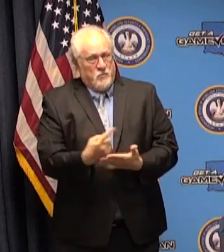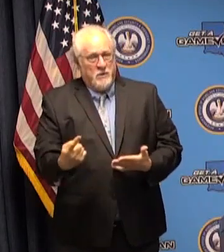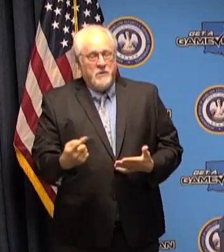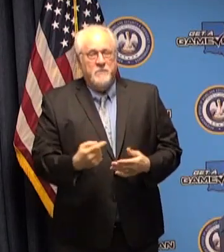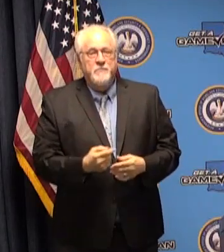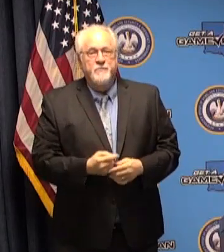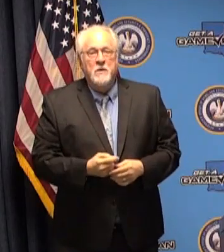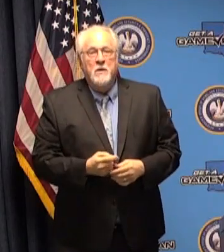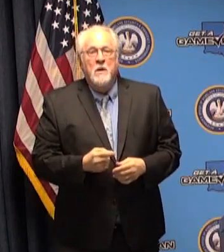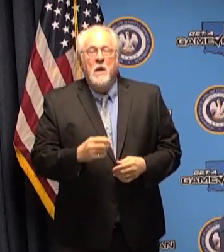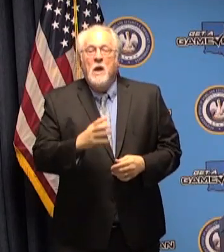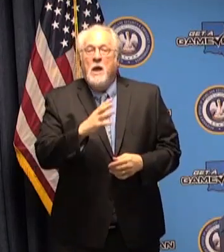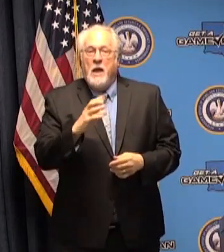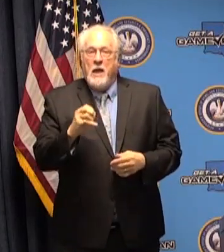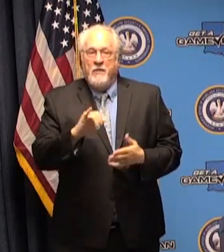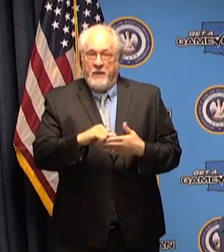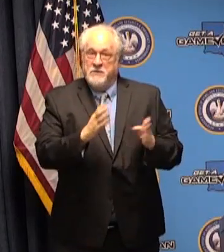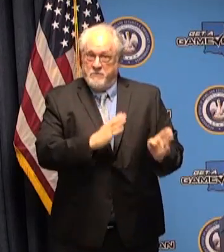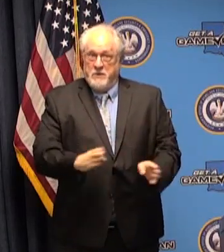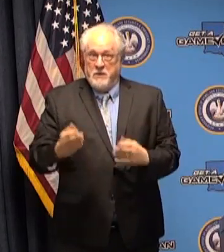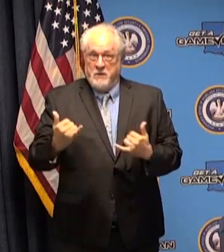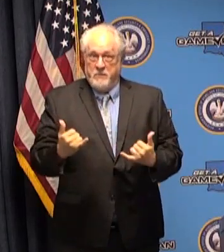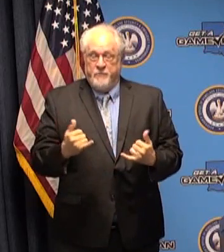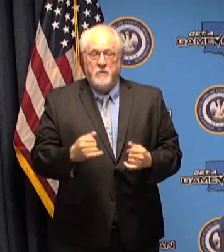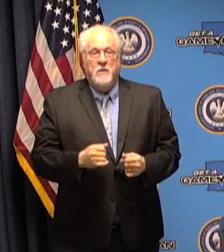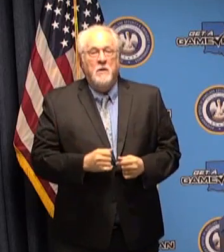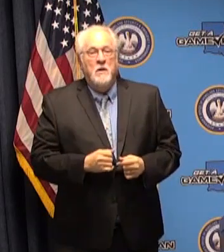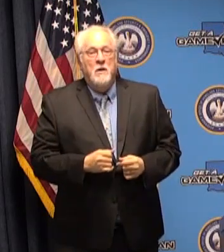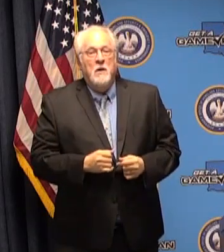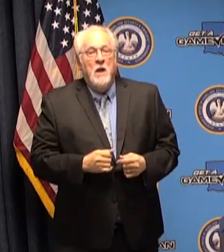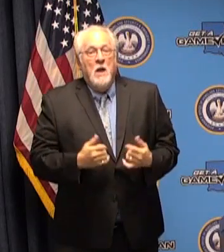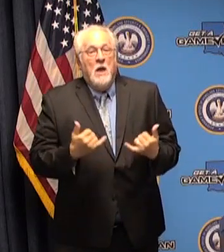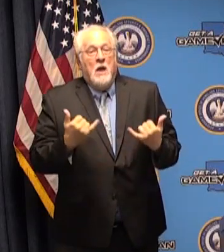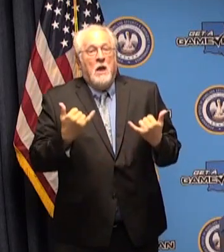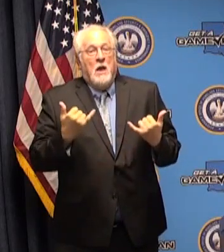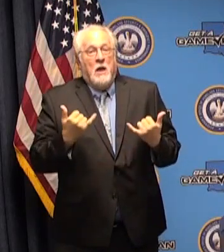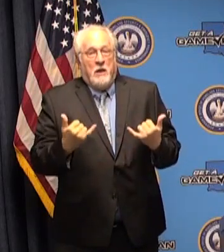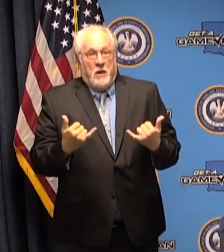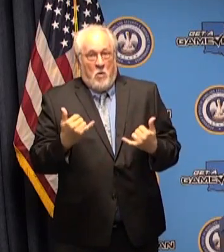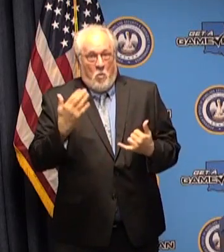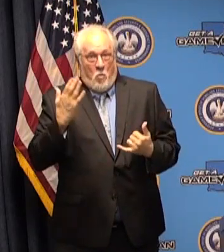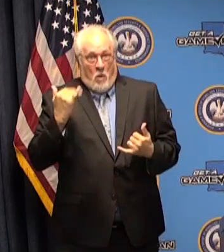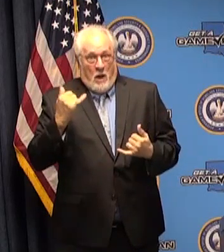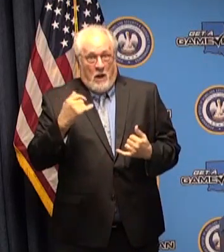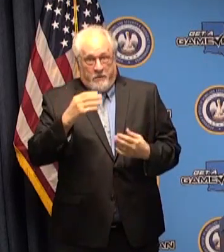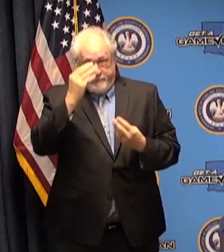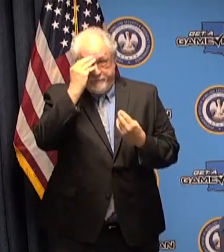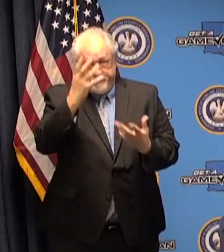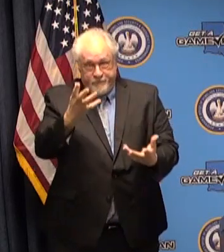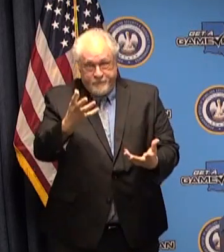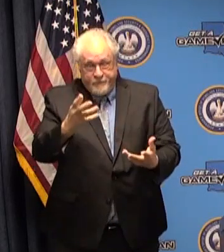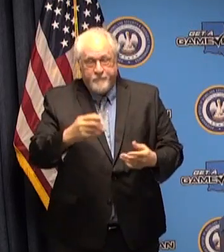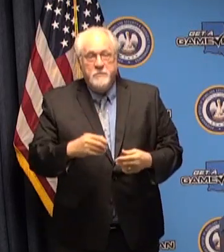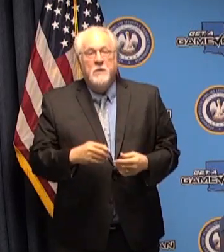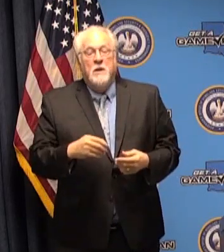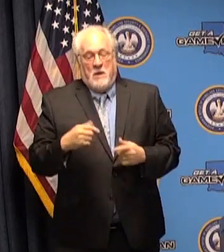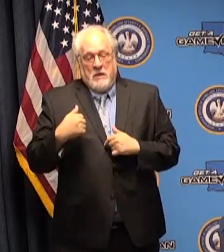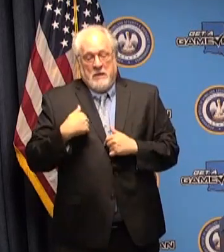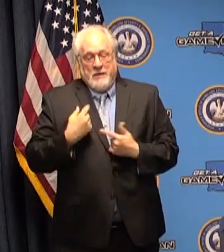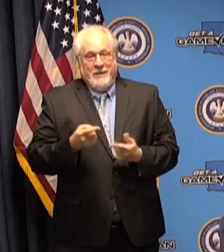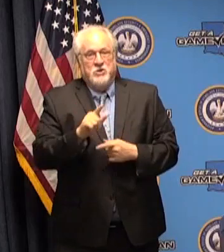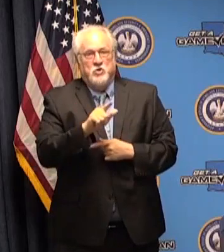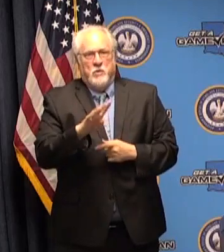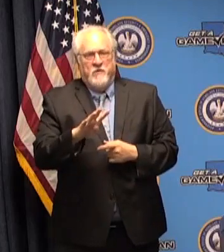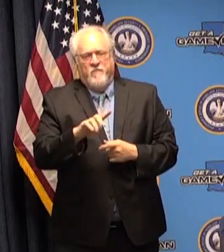week. And that is our plan now. But this is the reason I relate this to the public. Over the